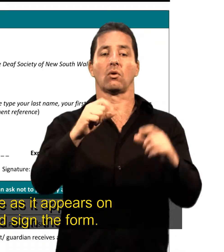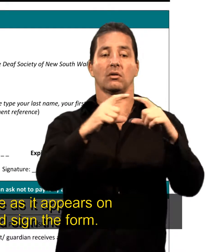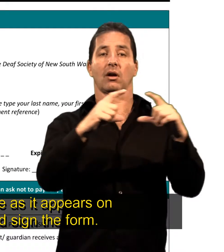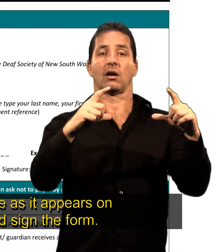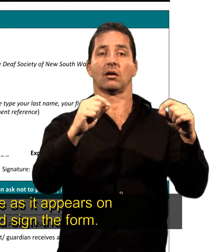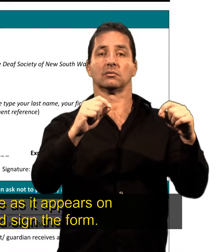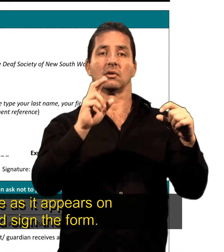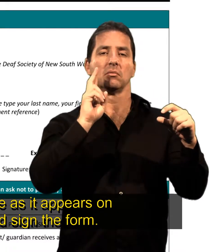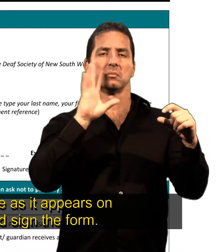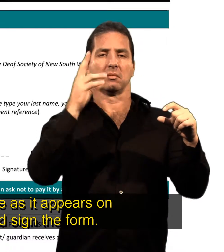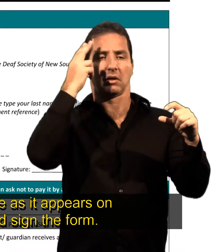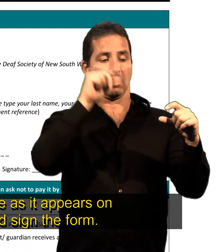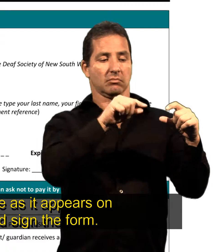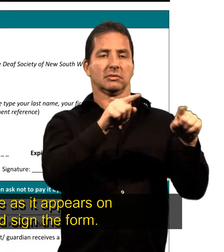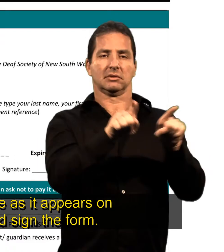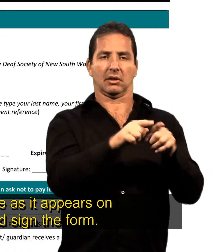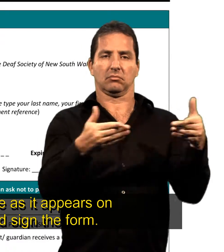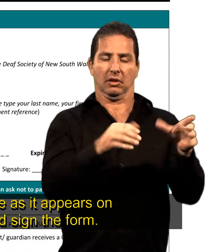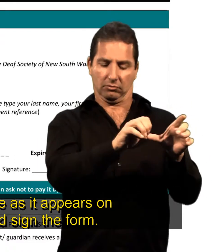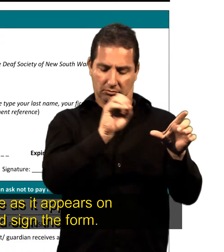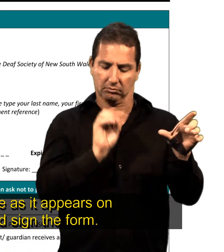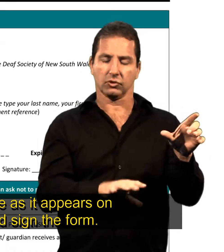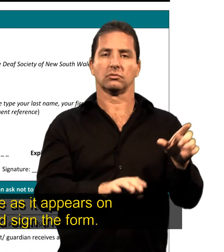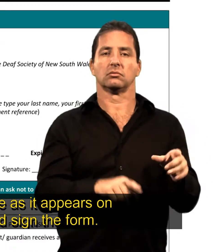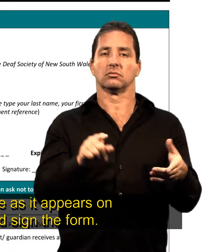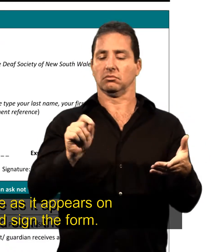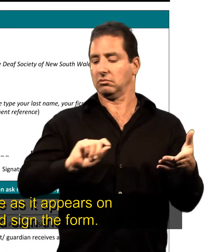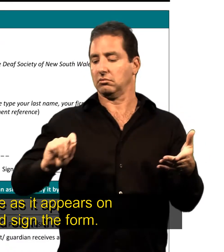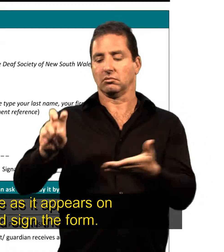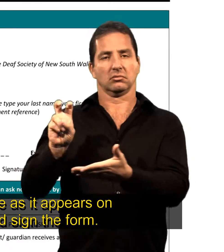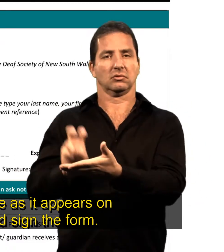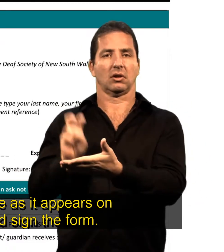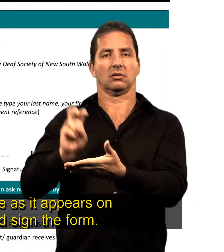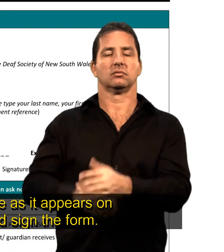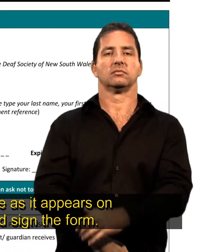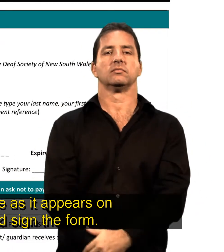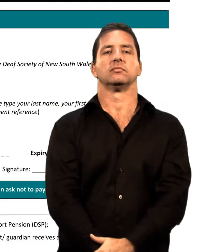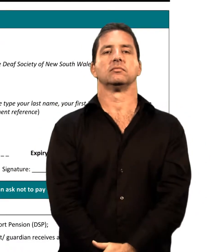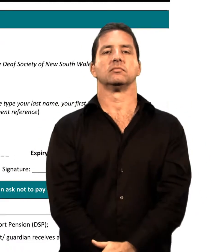Fill in your name as it appears on your card and sign the form.